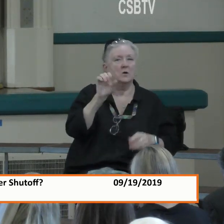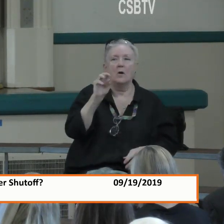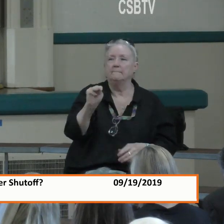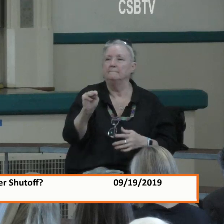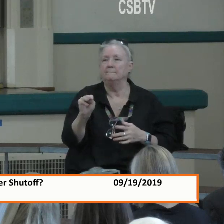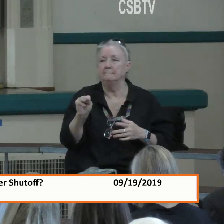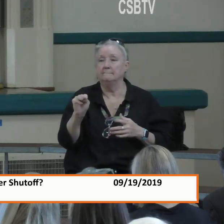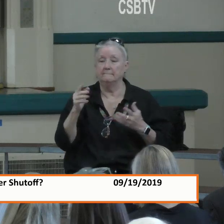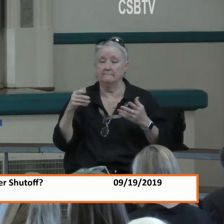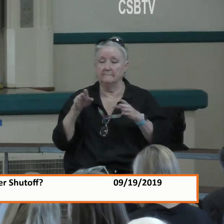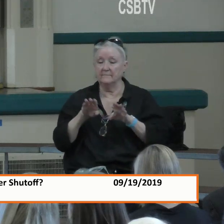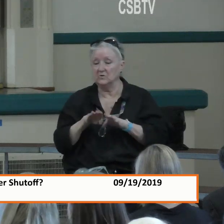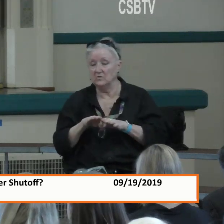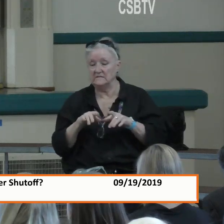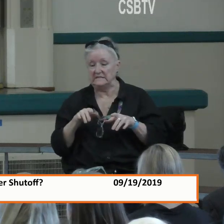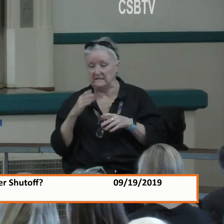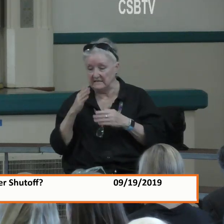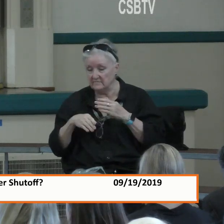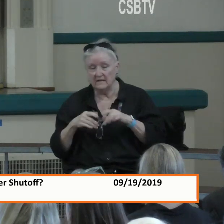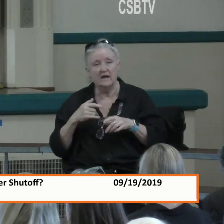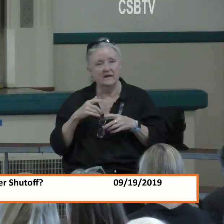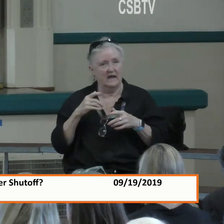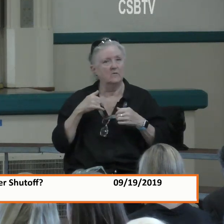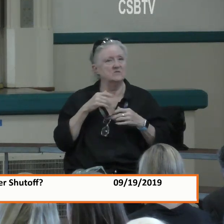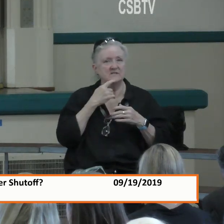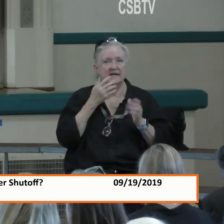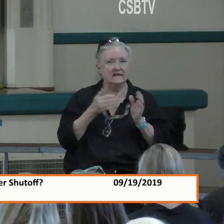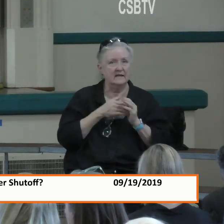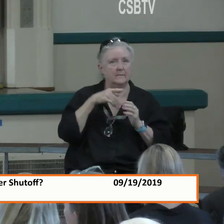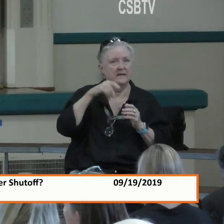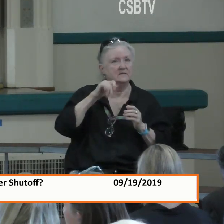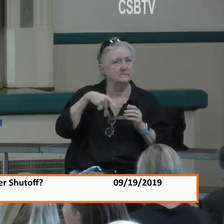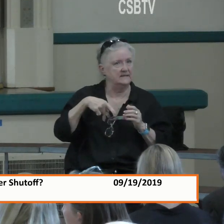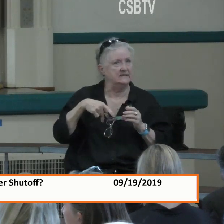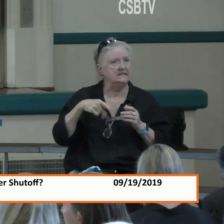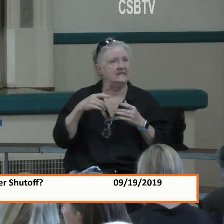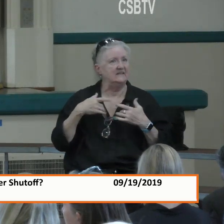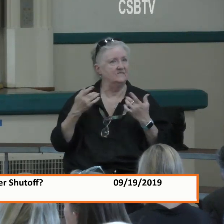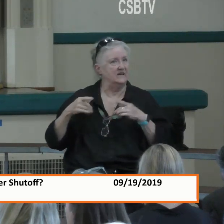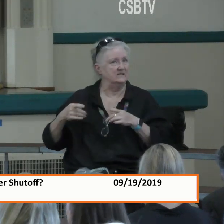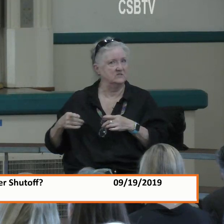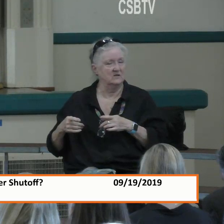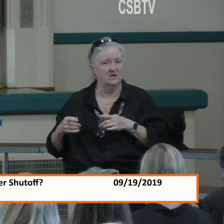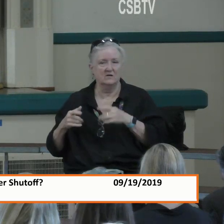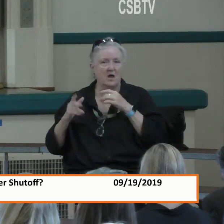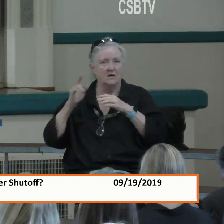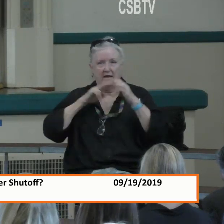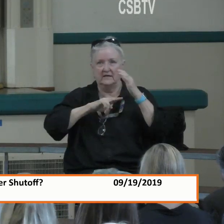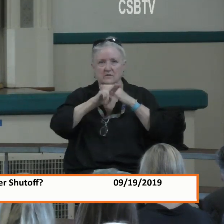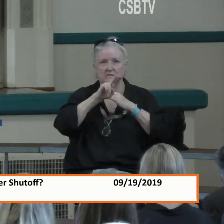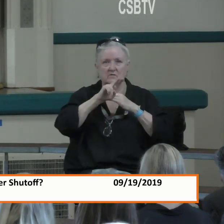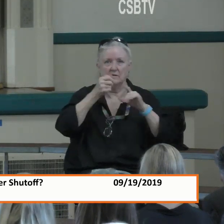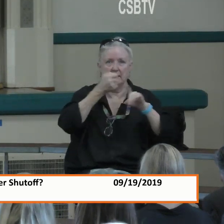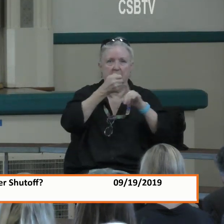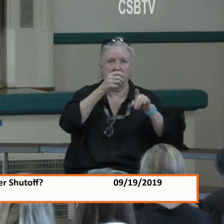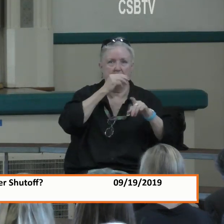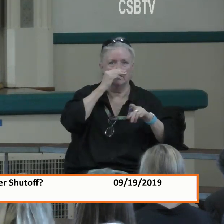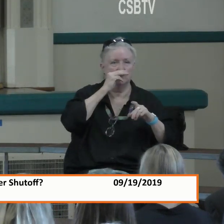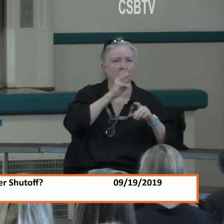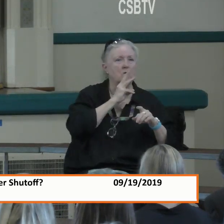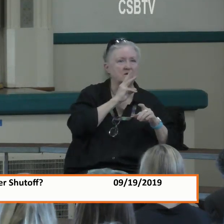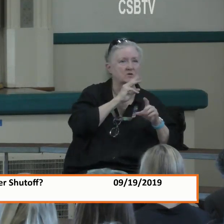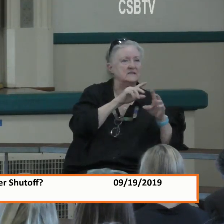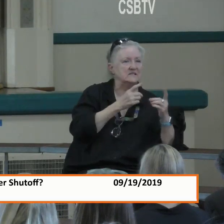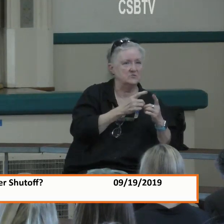In closing, I'd like to reiterate that PSP events are not anticipated to impact Montecito Water